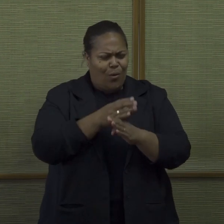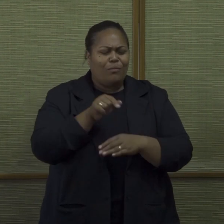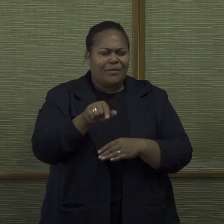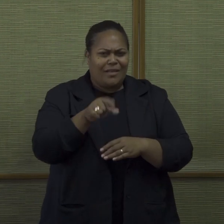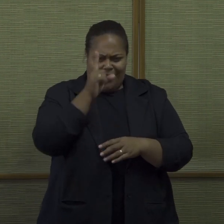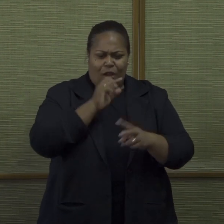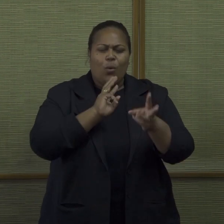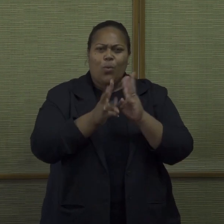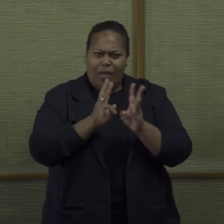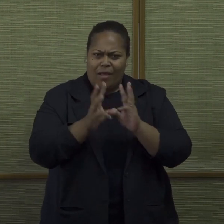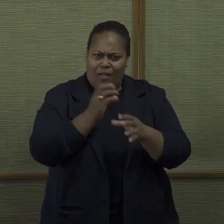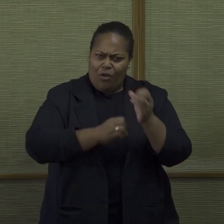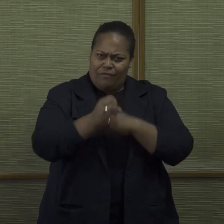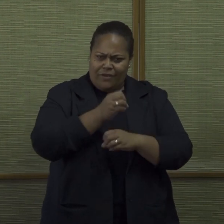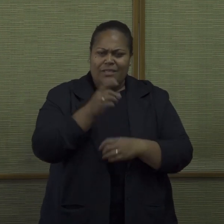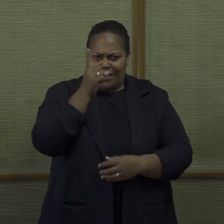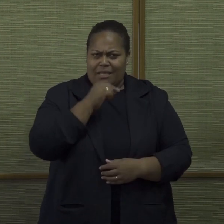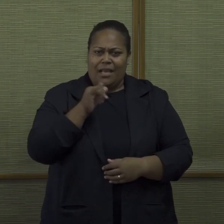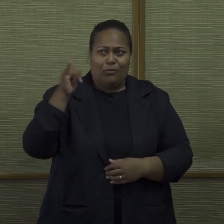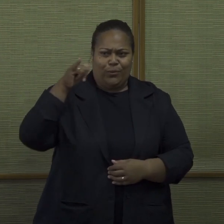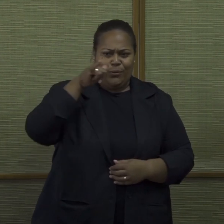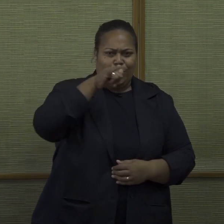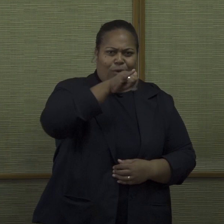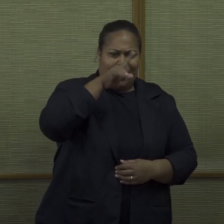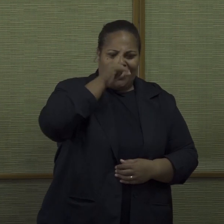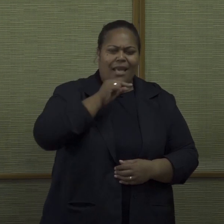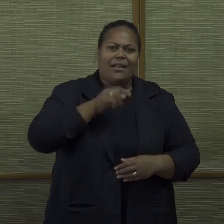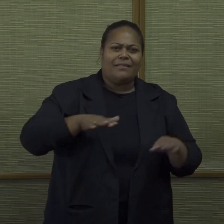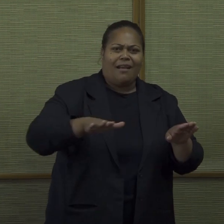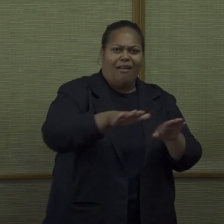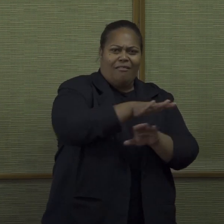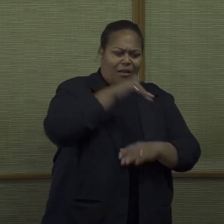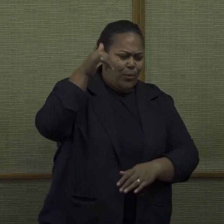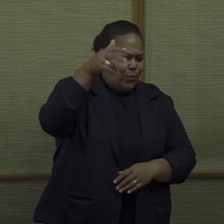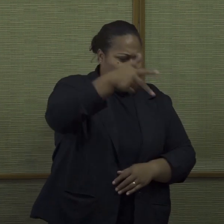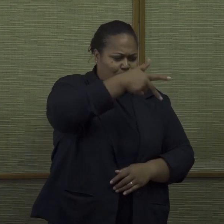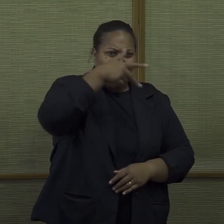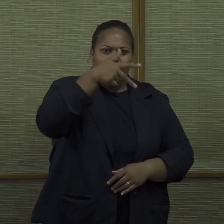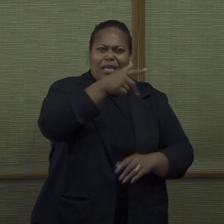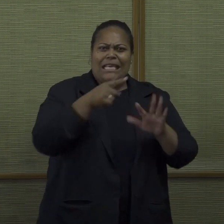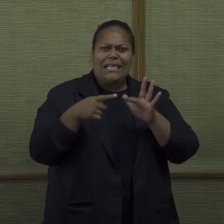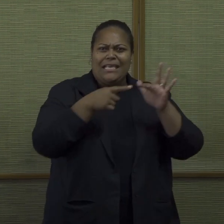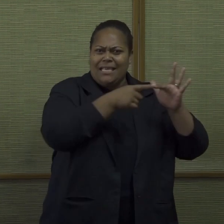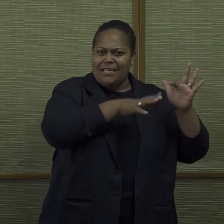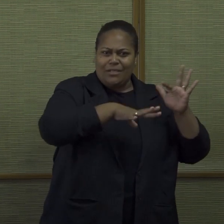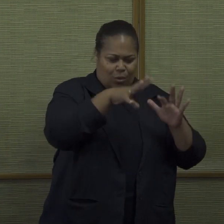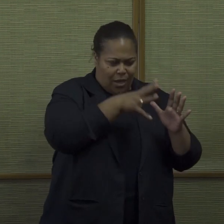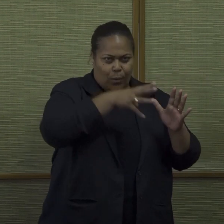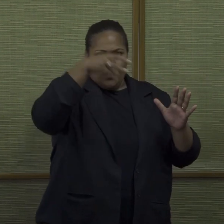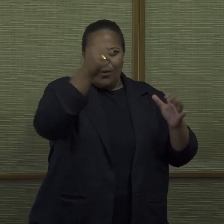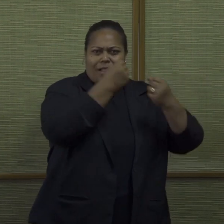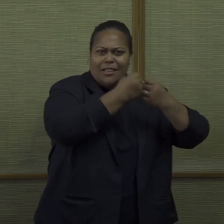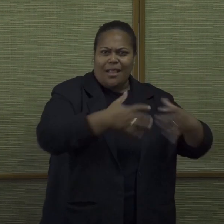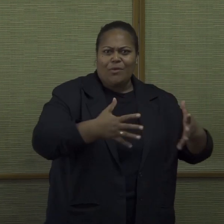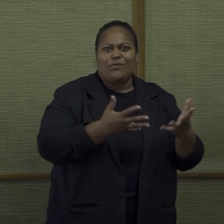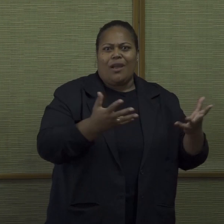Office to fly for the Australian flight to cover the Eastern Division to get the full scope of damages in the